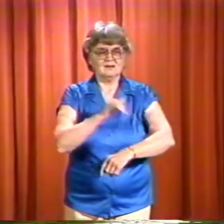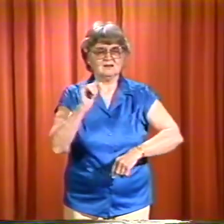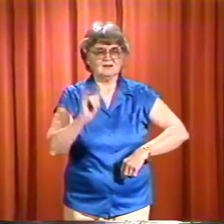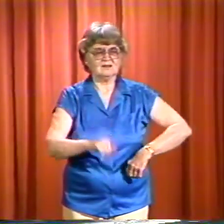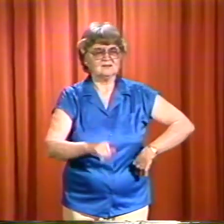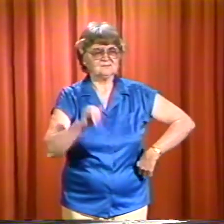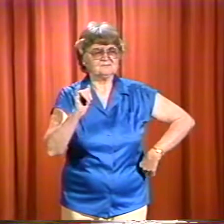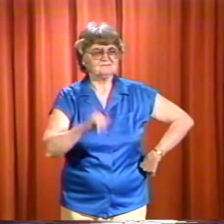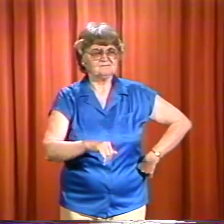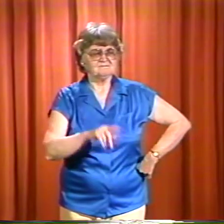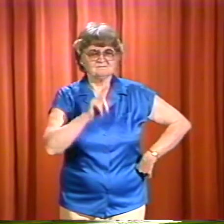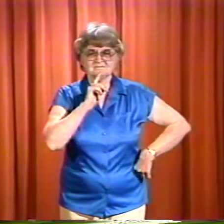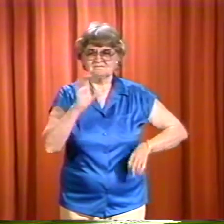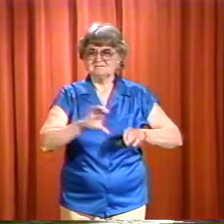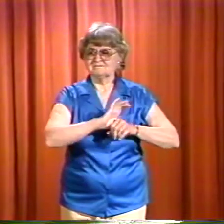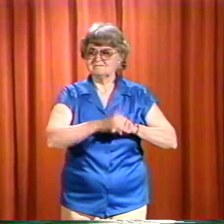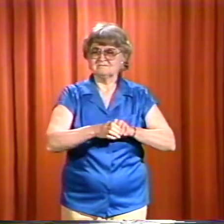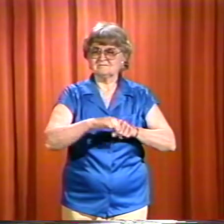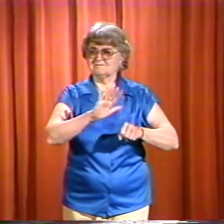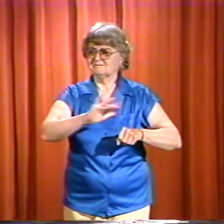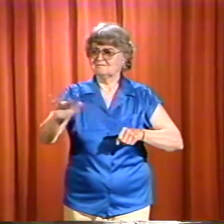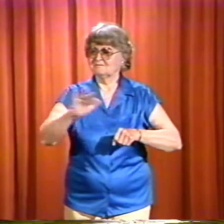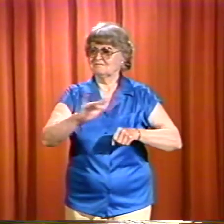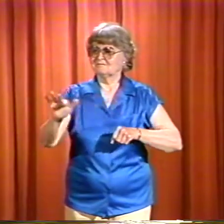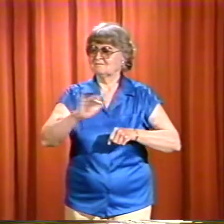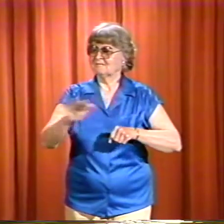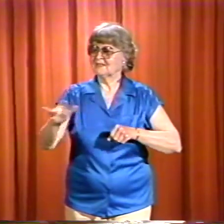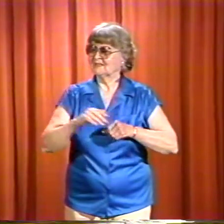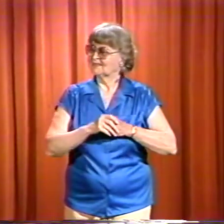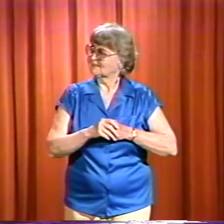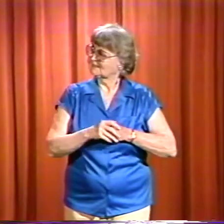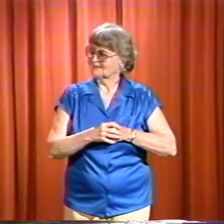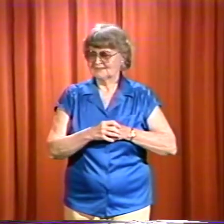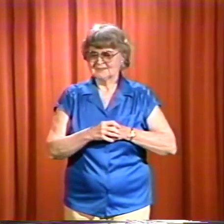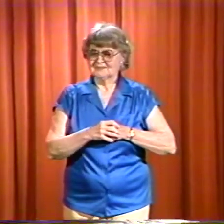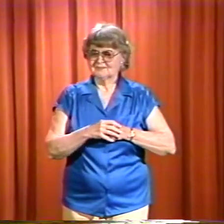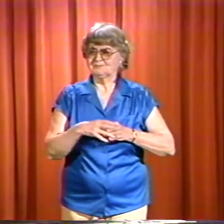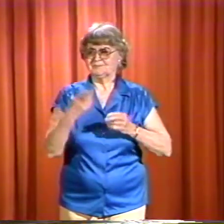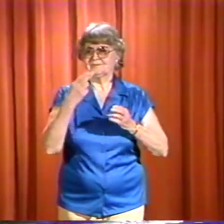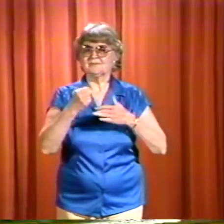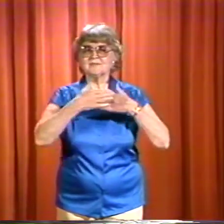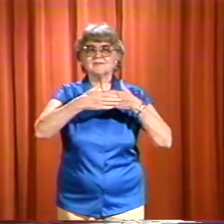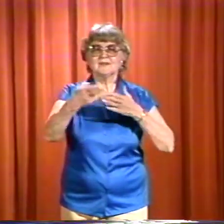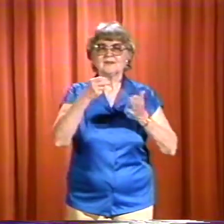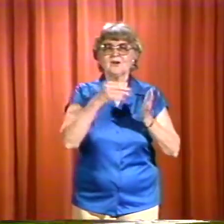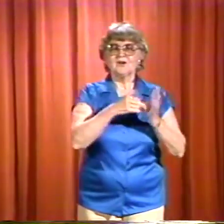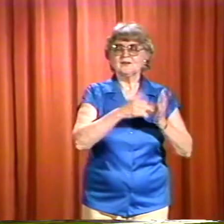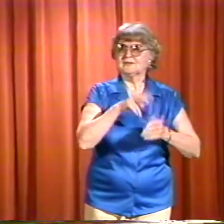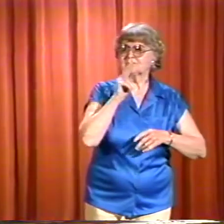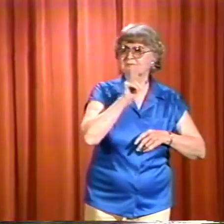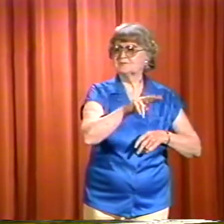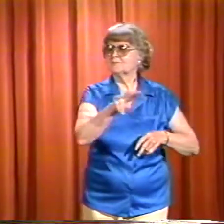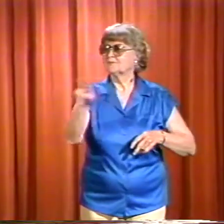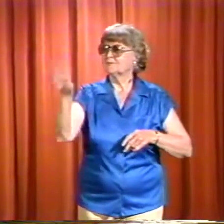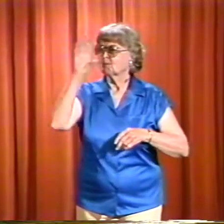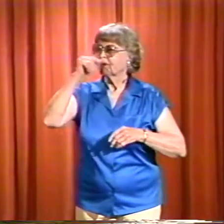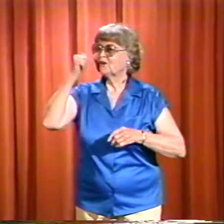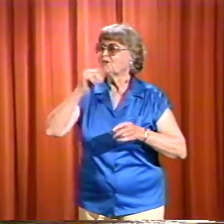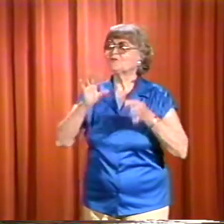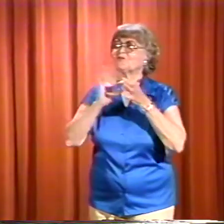realized how atrocious the boy's spelling was. From that point on while conducting class, he would glance around the